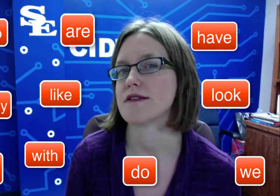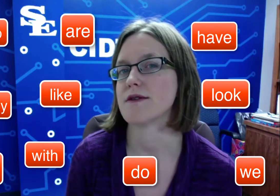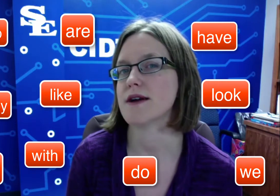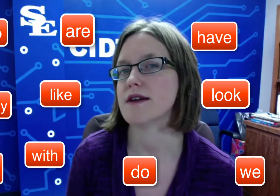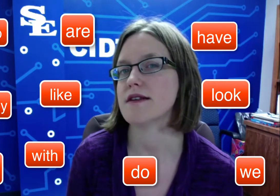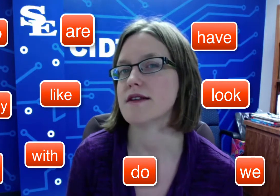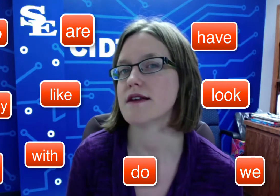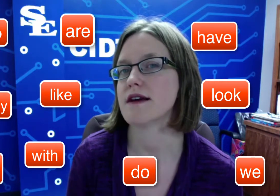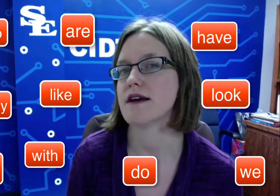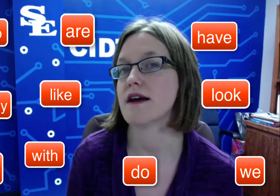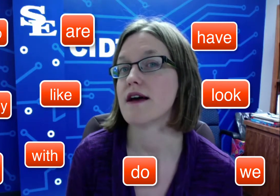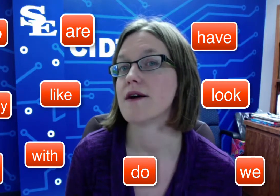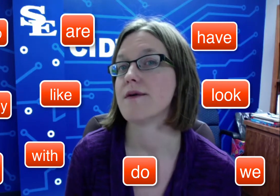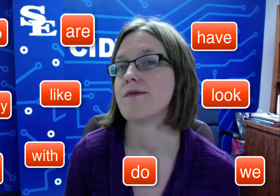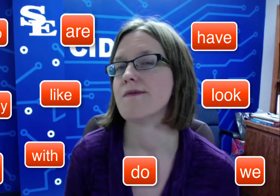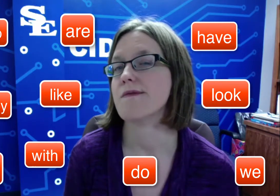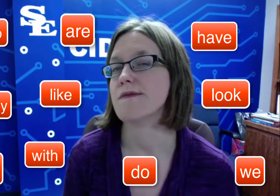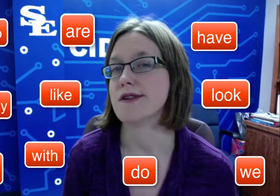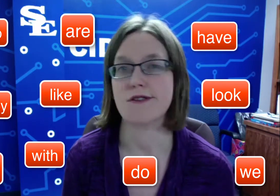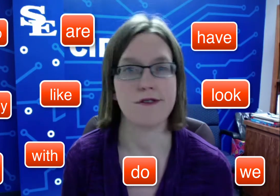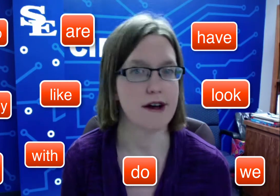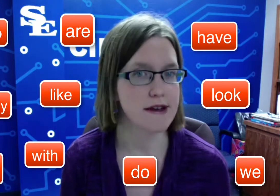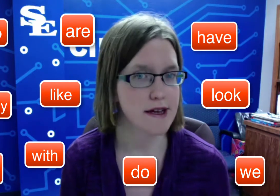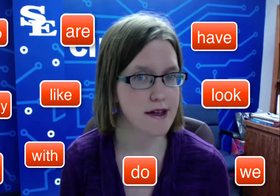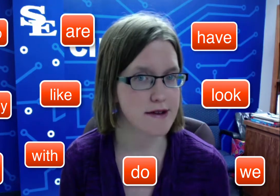Do it. Did you find it?